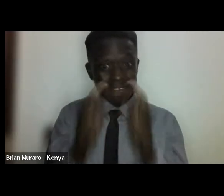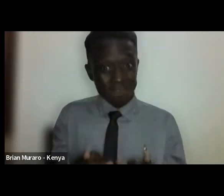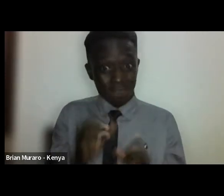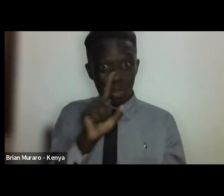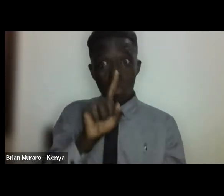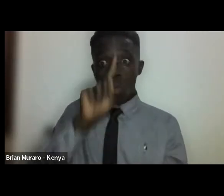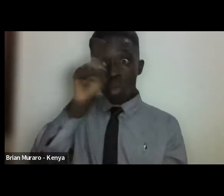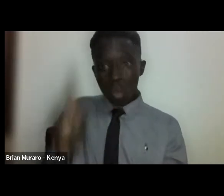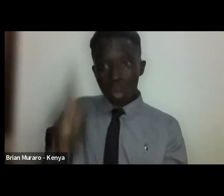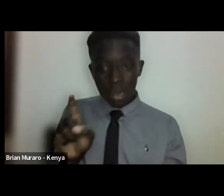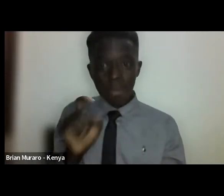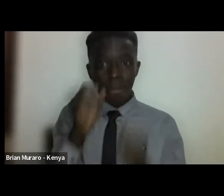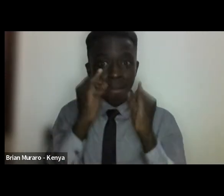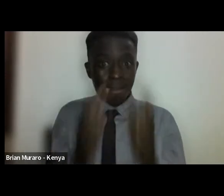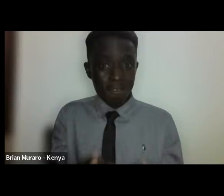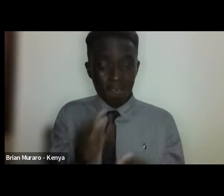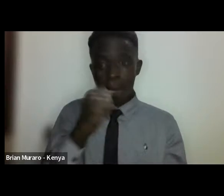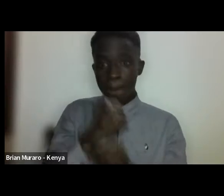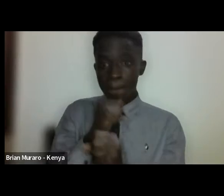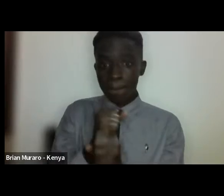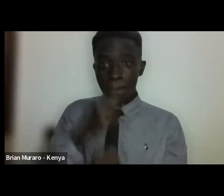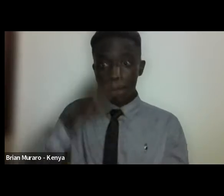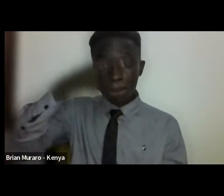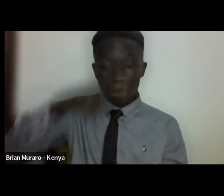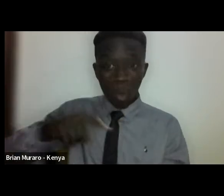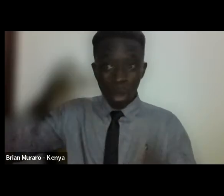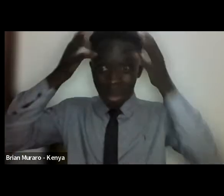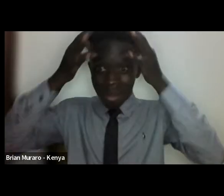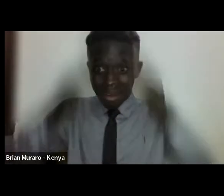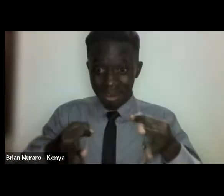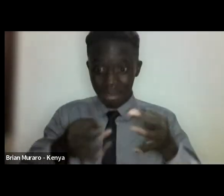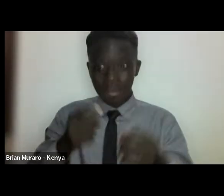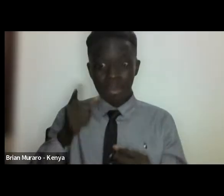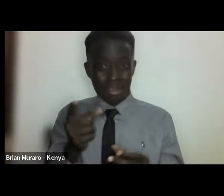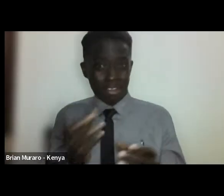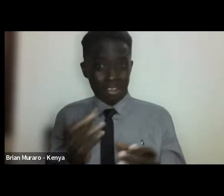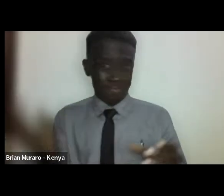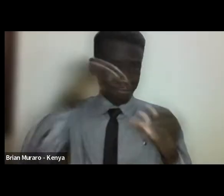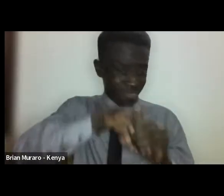policy decision, will it contribute to inclusive education?